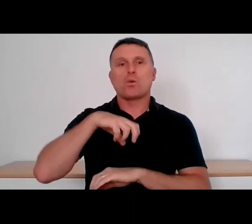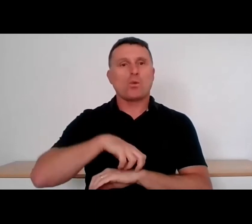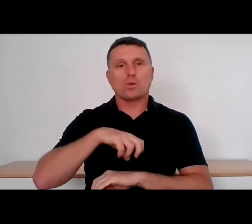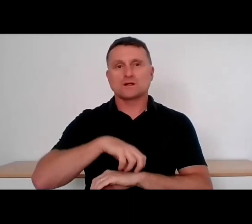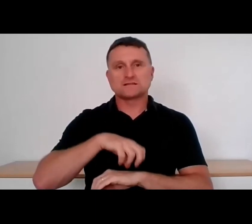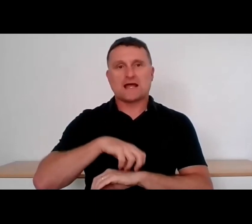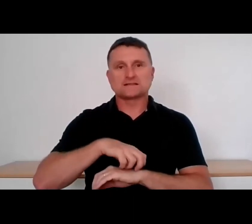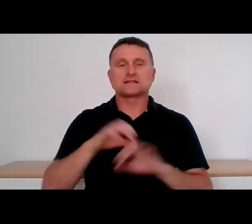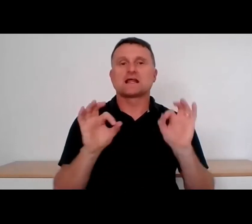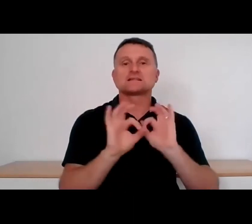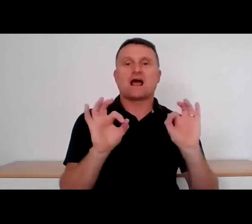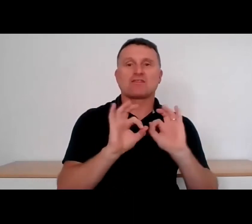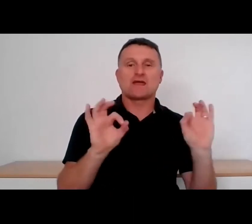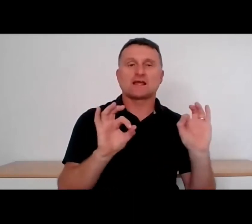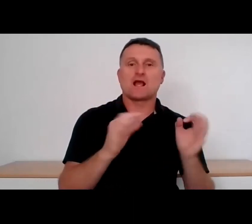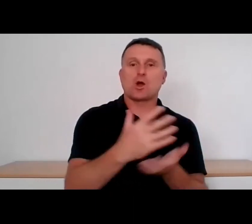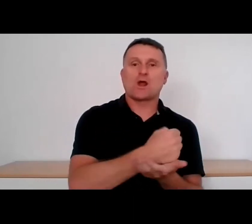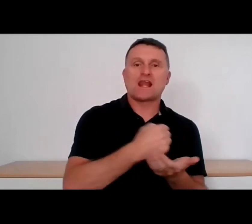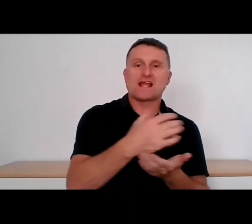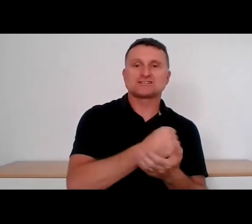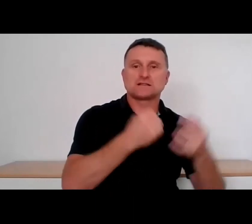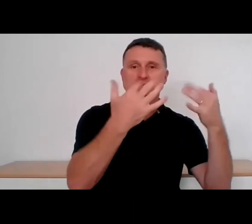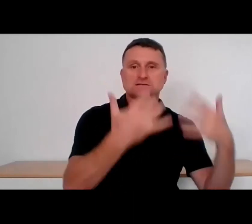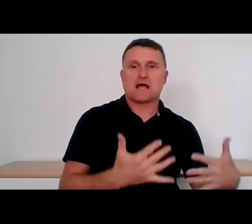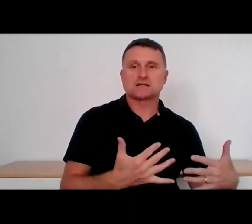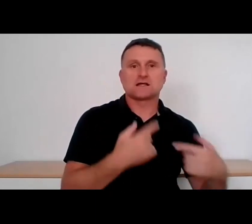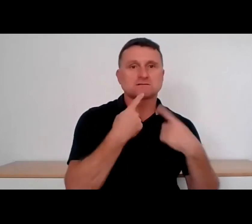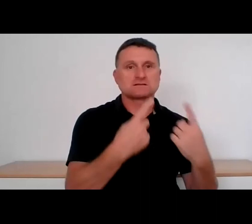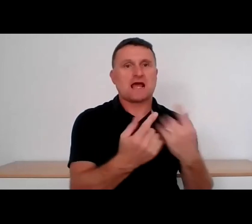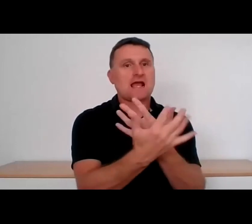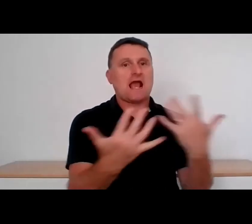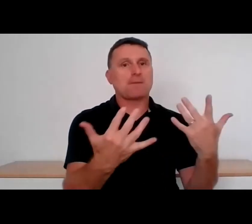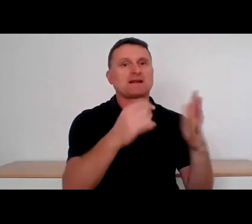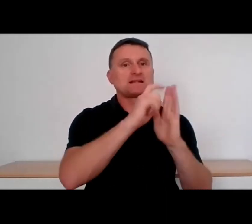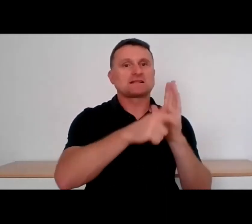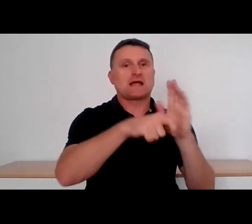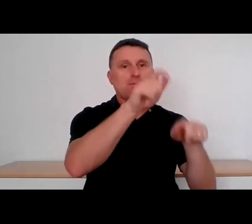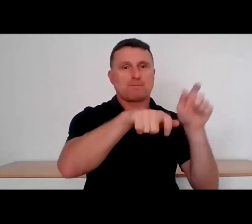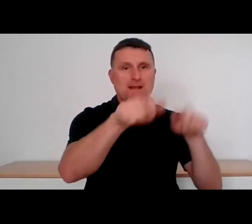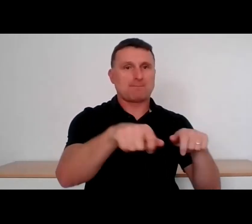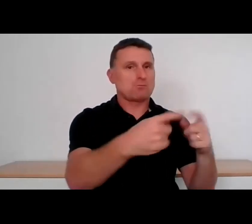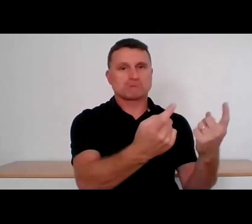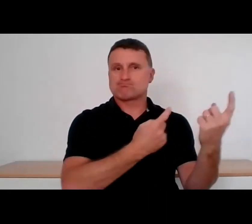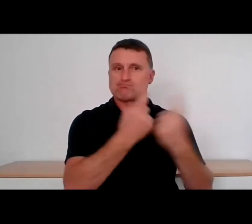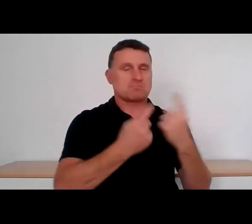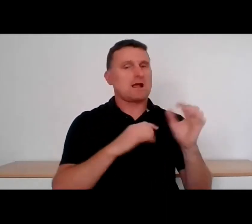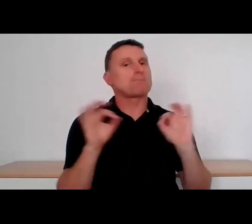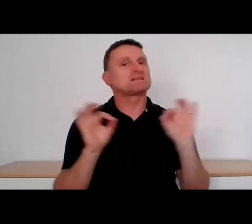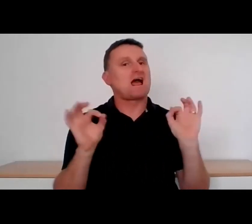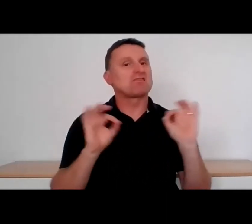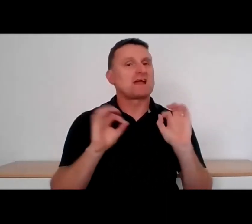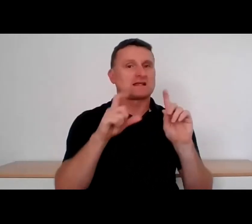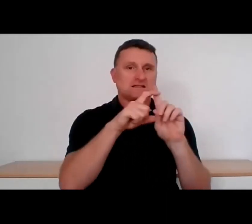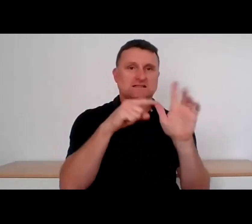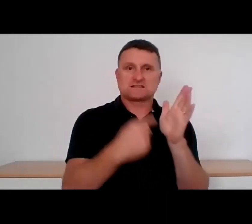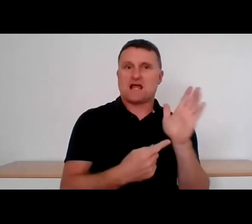collect data to say whether disabled people are attending your shows and has not to date asked the